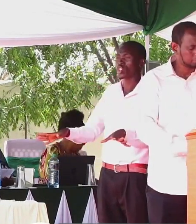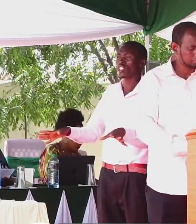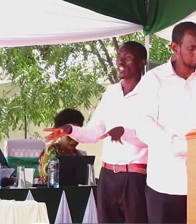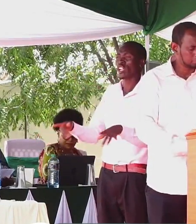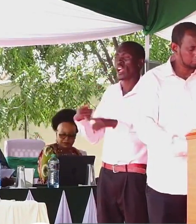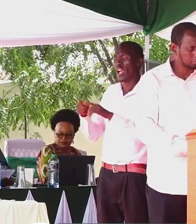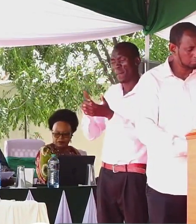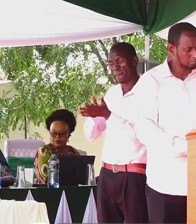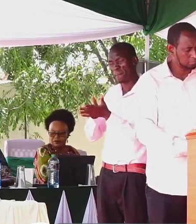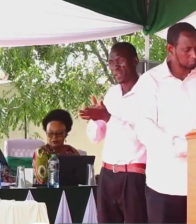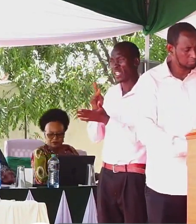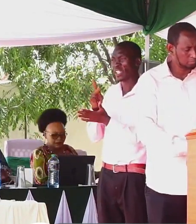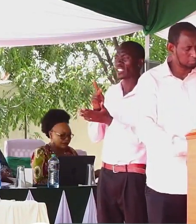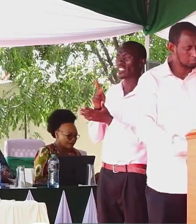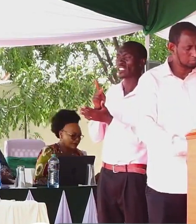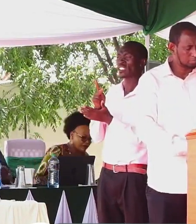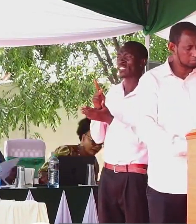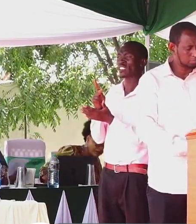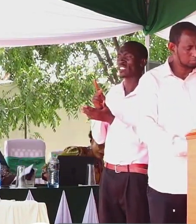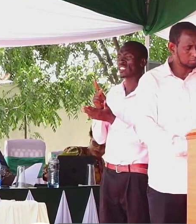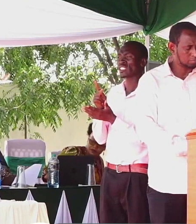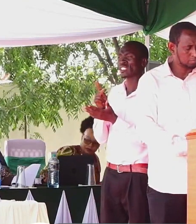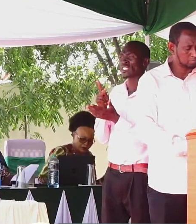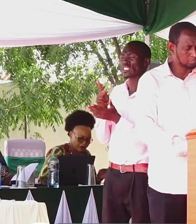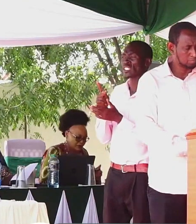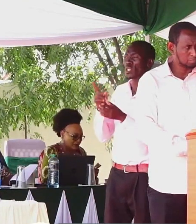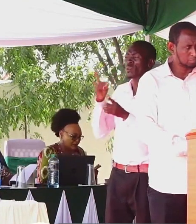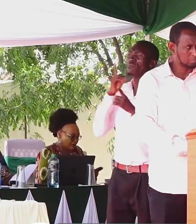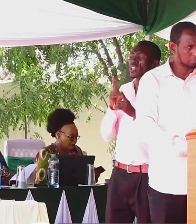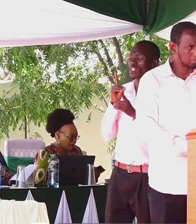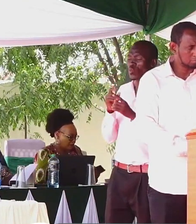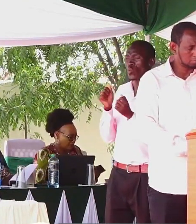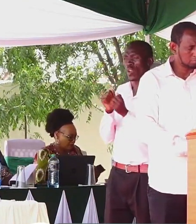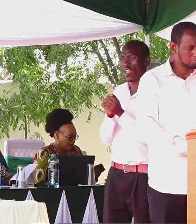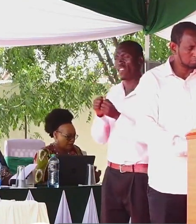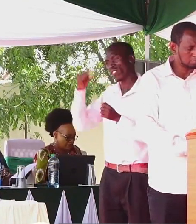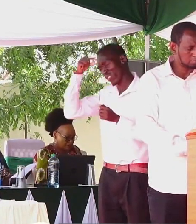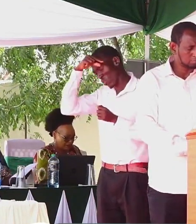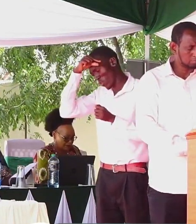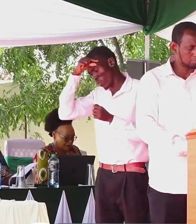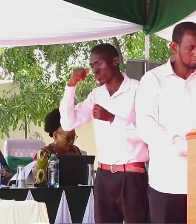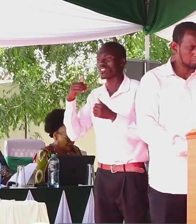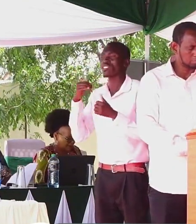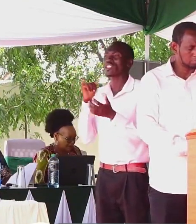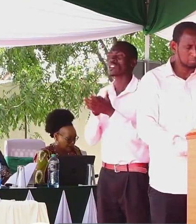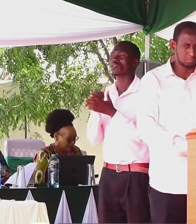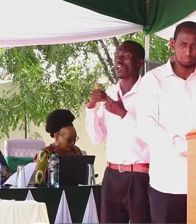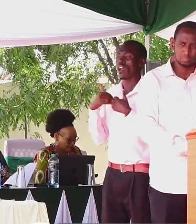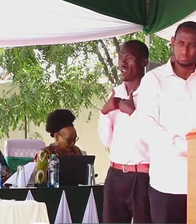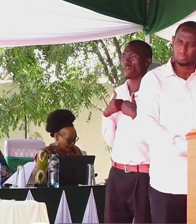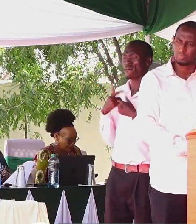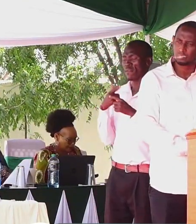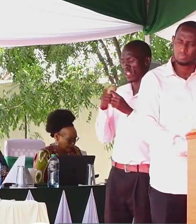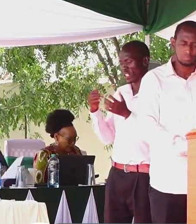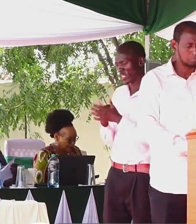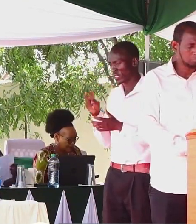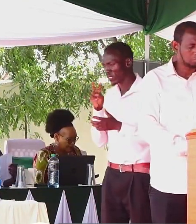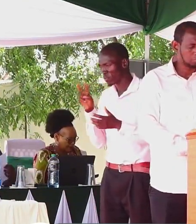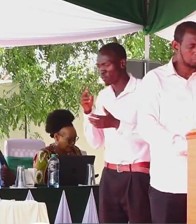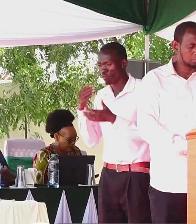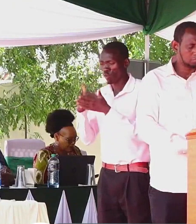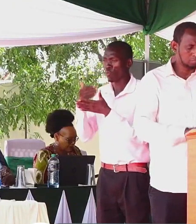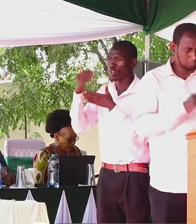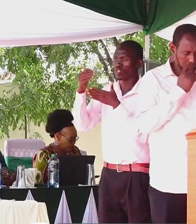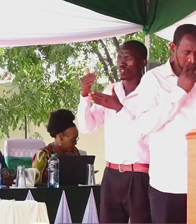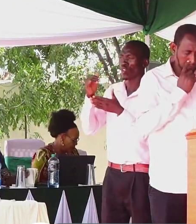paid on depending on the qualifications they have. We have very few maybe things to look at, maybe promotions for